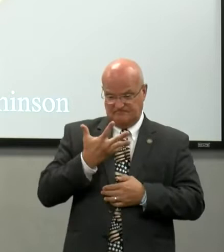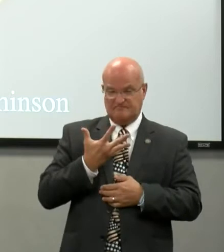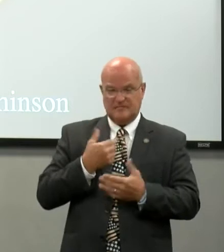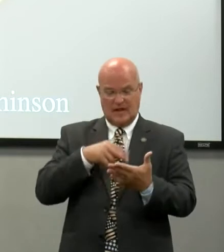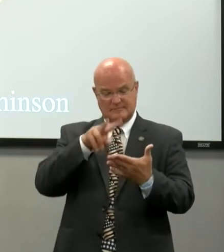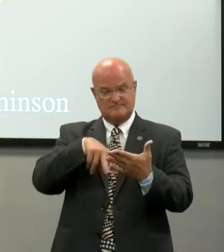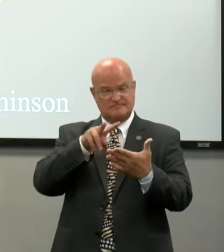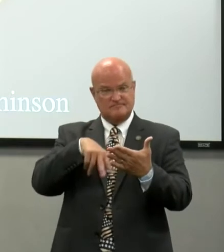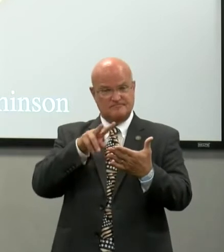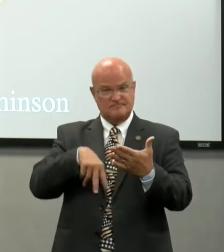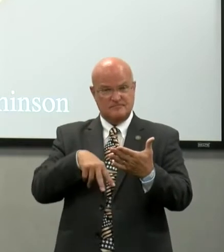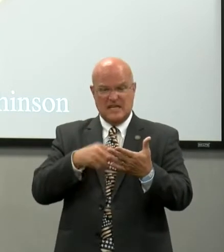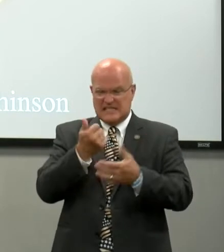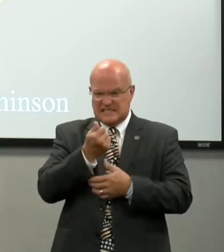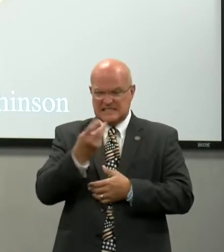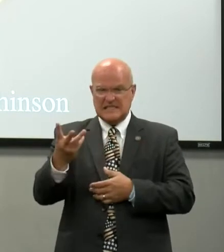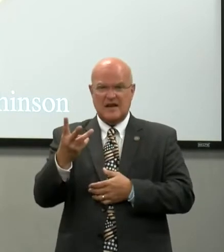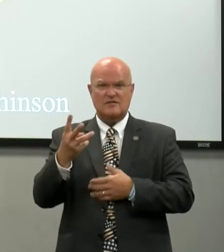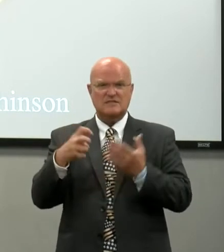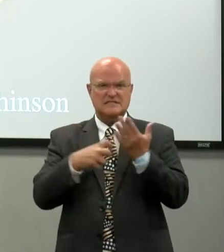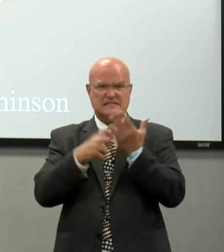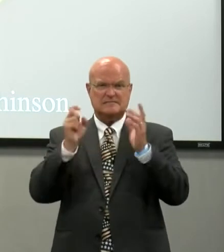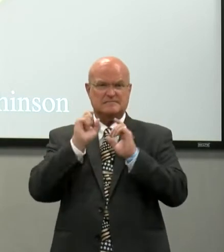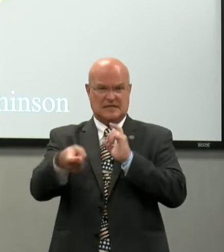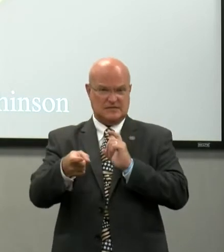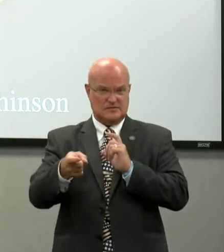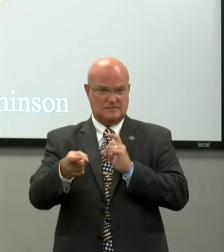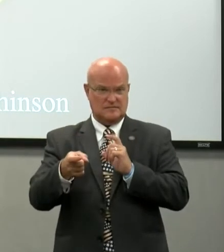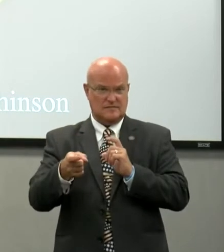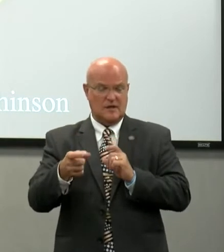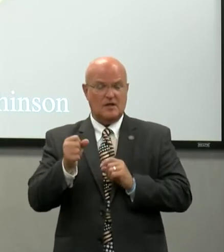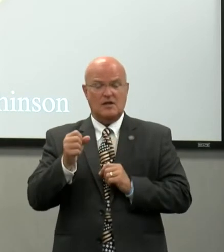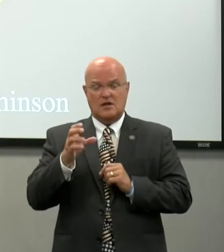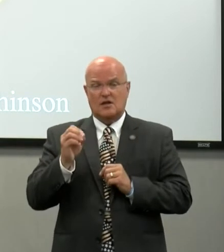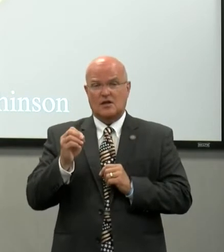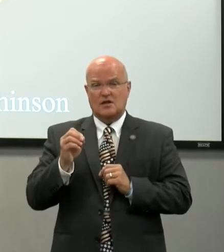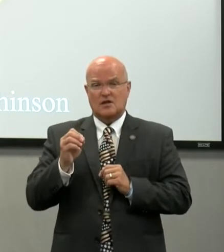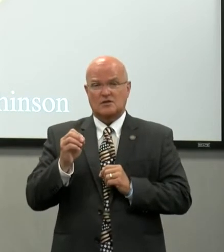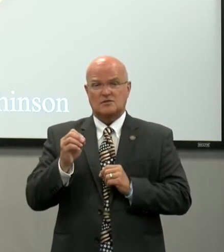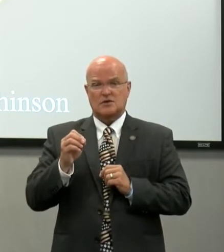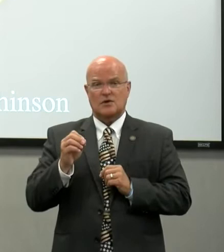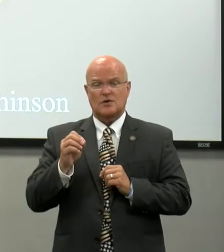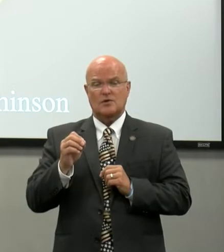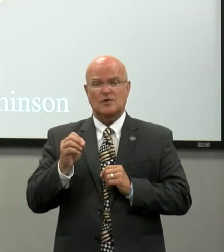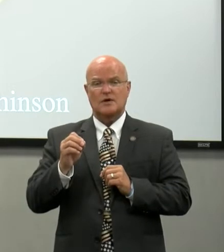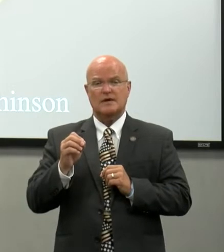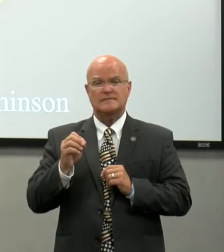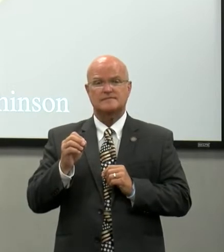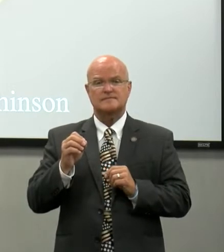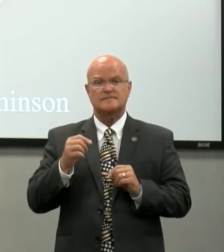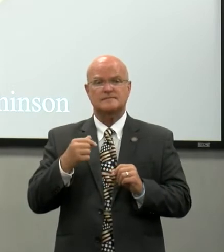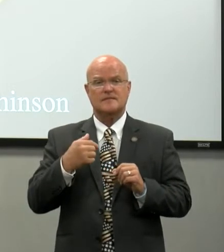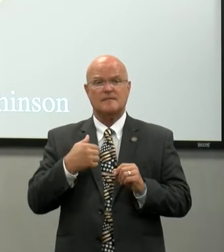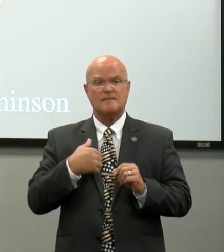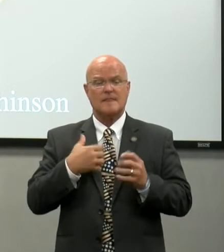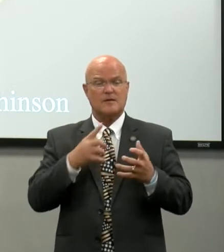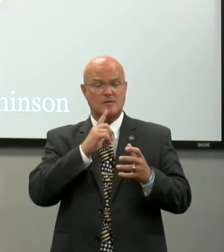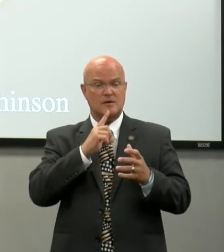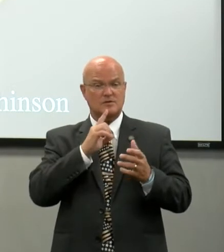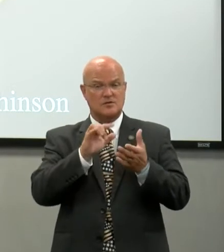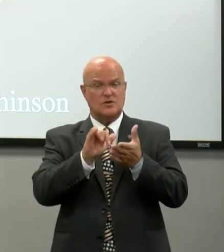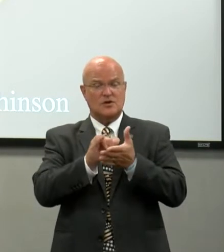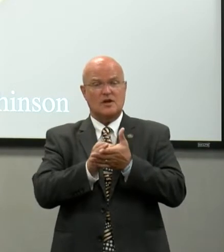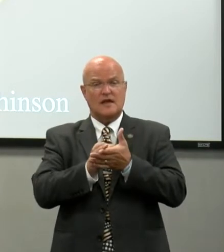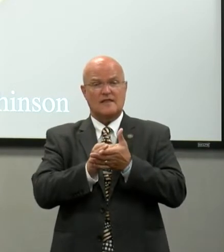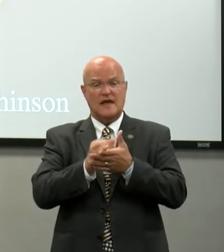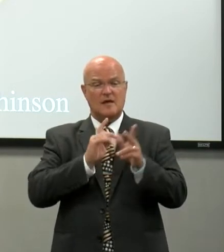through that, and there's been a number of citations that have been issued, and so I want to make sure